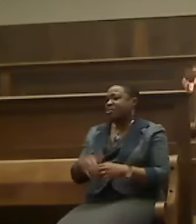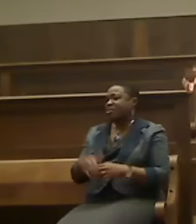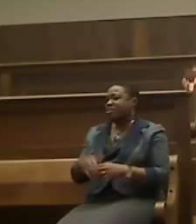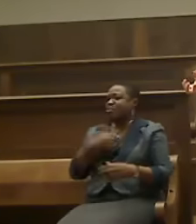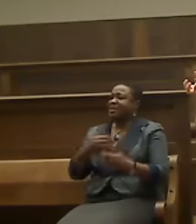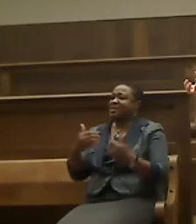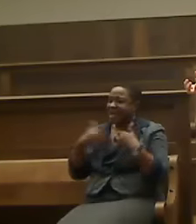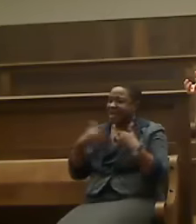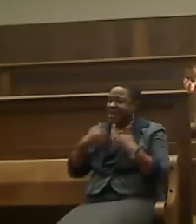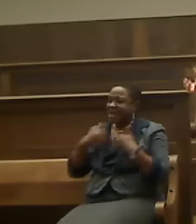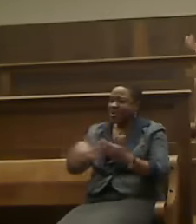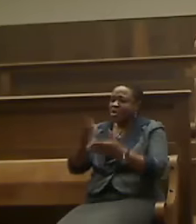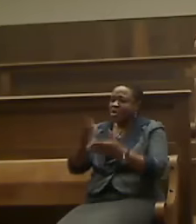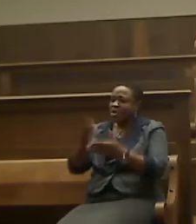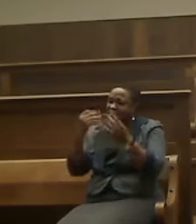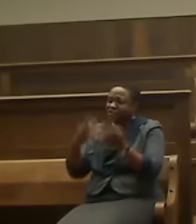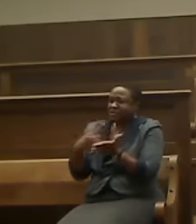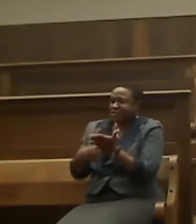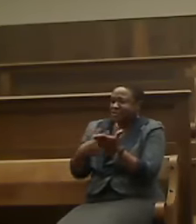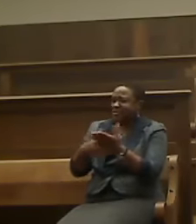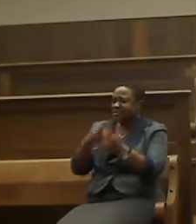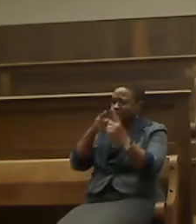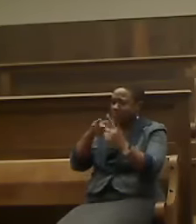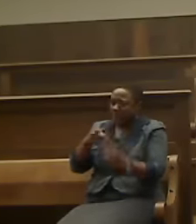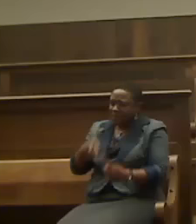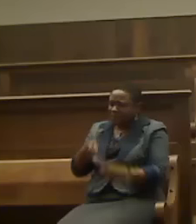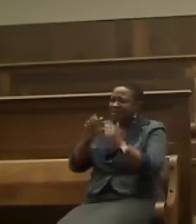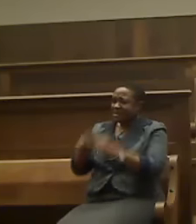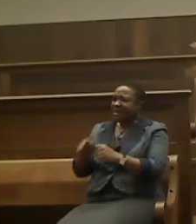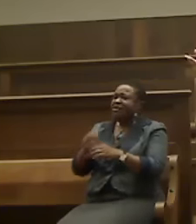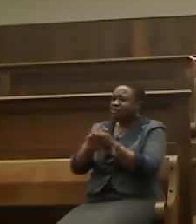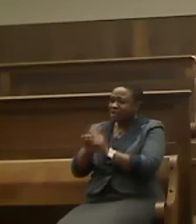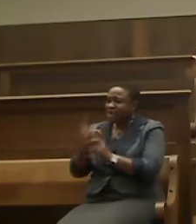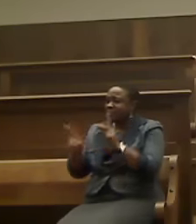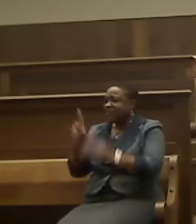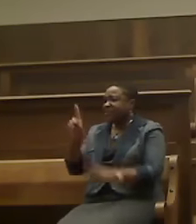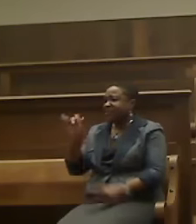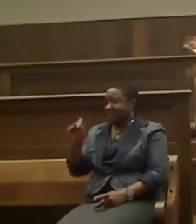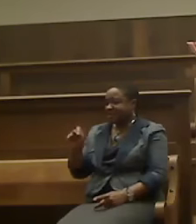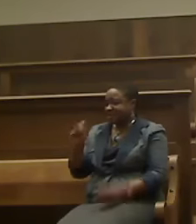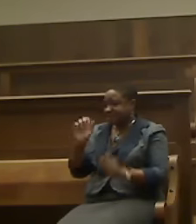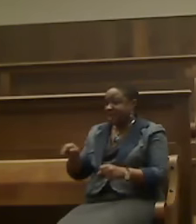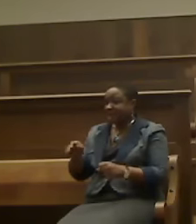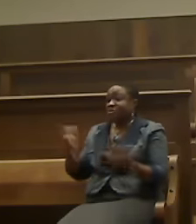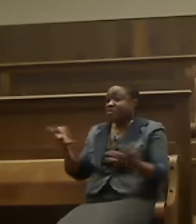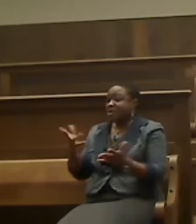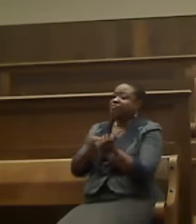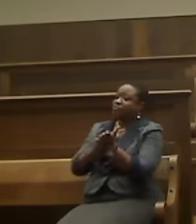talking points to change people's diet. And what are those? The